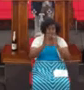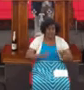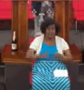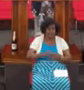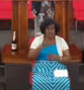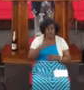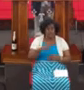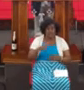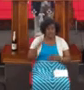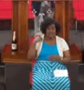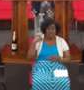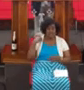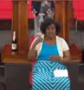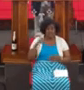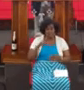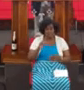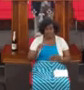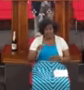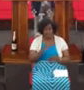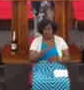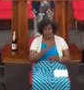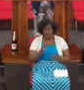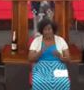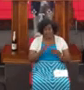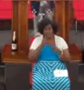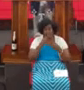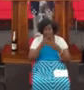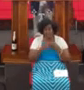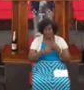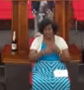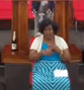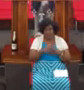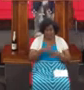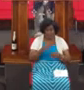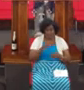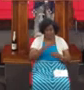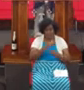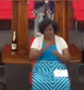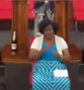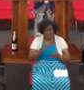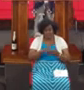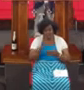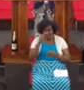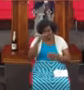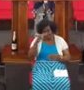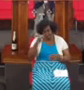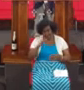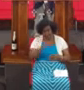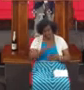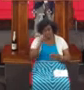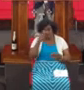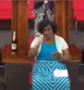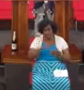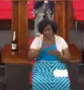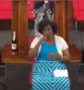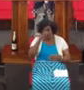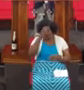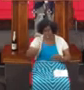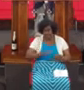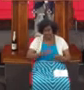chief Pharisees to eat bread on the Sabbath day, that they watched him. And behold, there was a certain